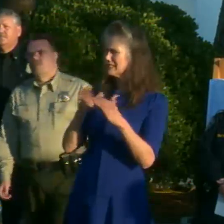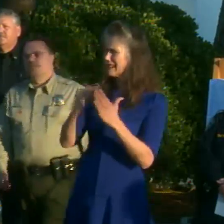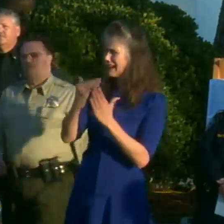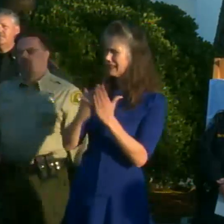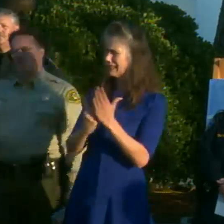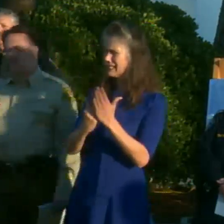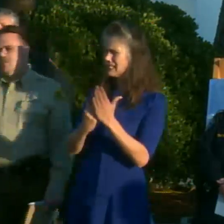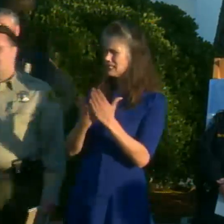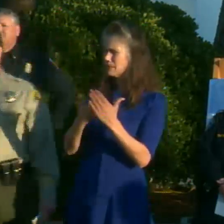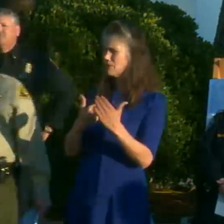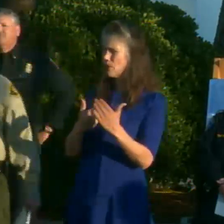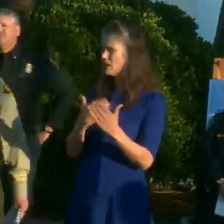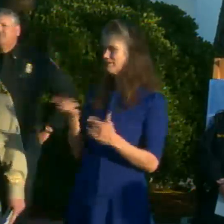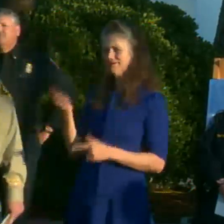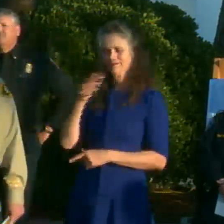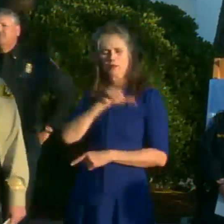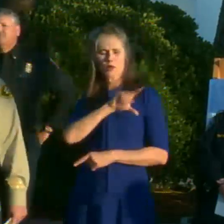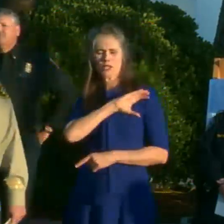Go ahead, Sheriff.